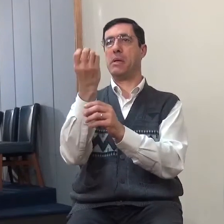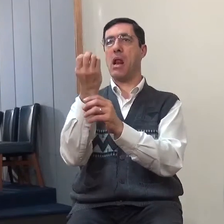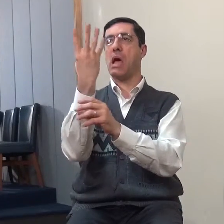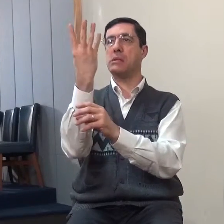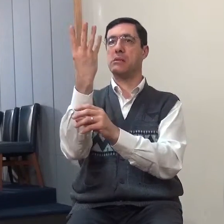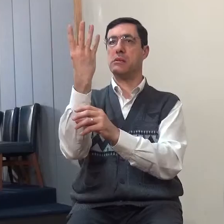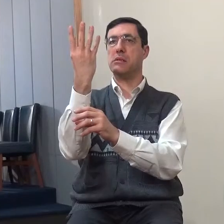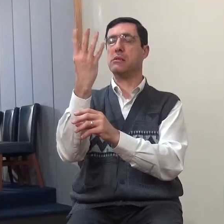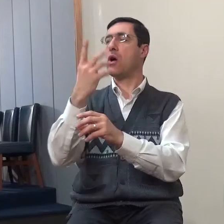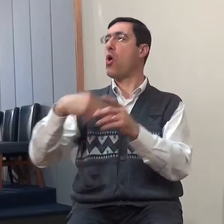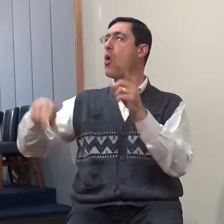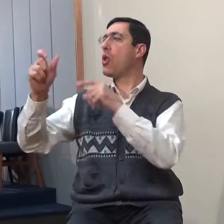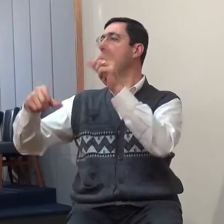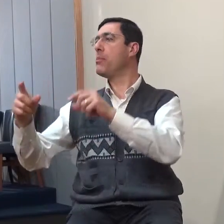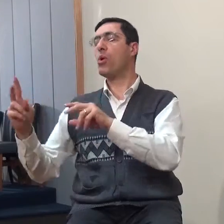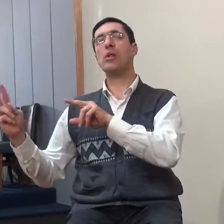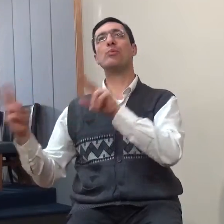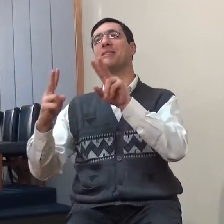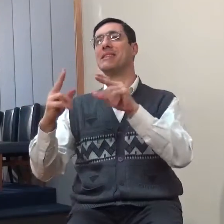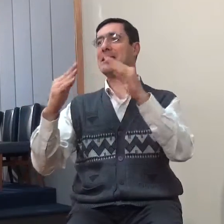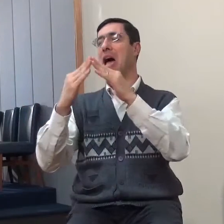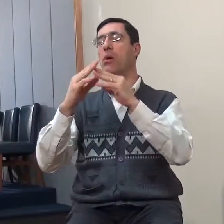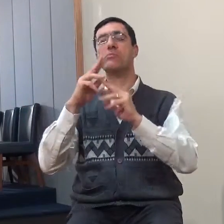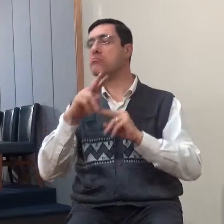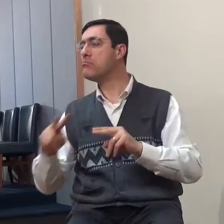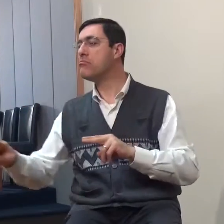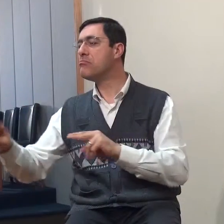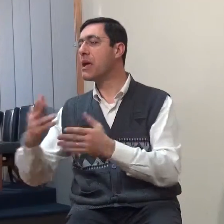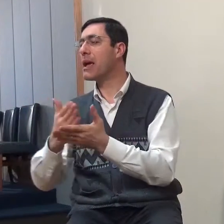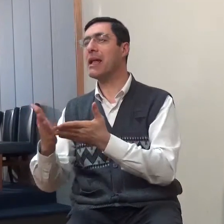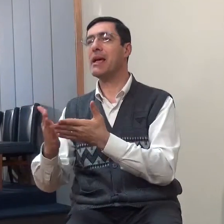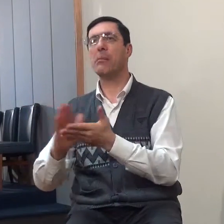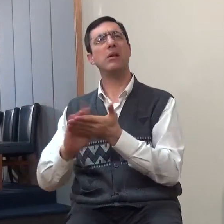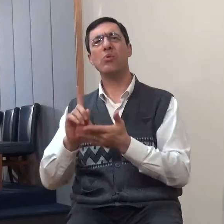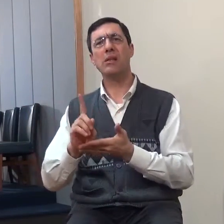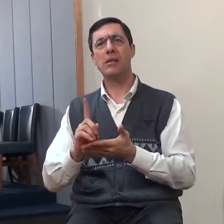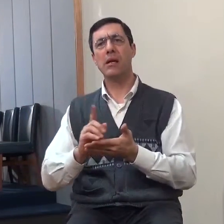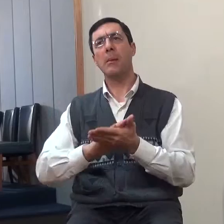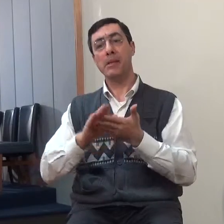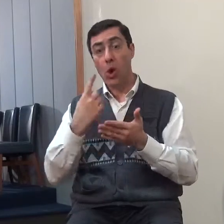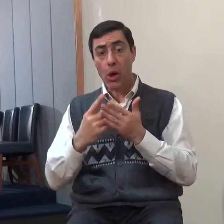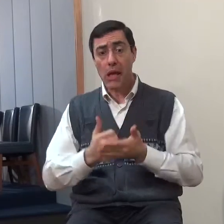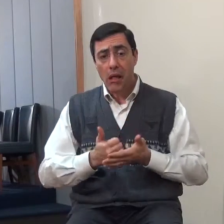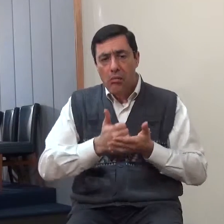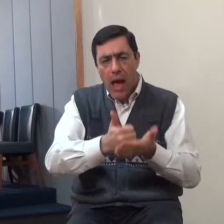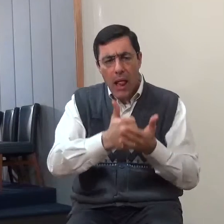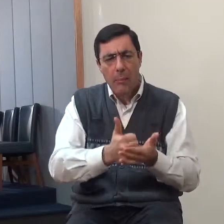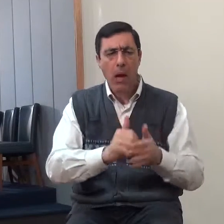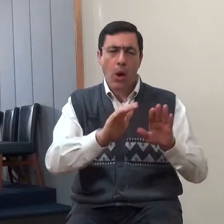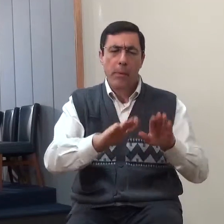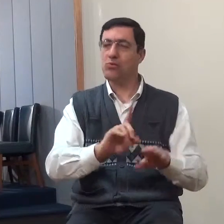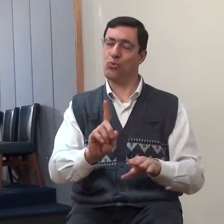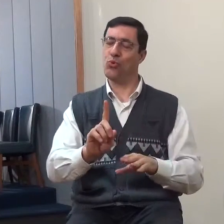unto all that are in the house. Let your light... It's about message. This whole chapter is about message